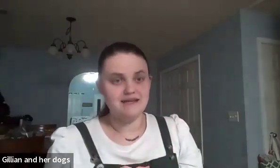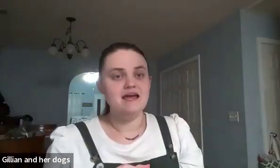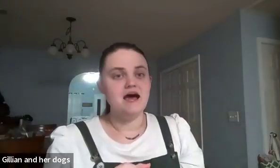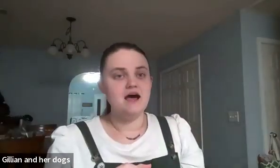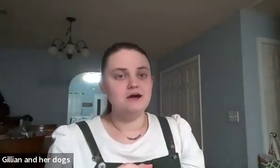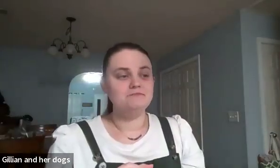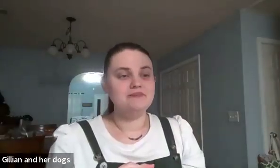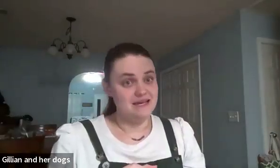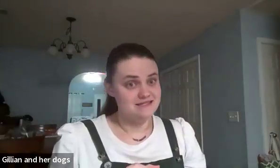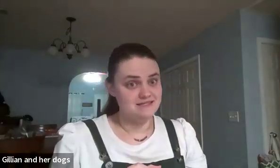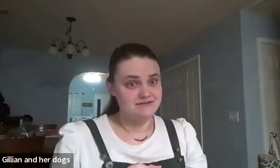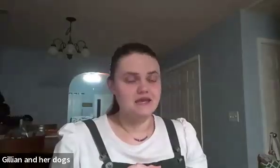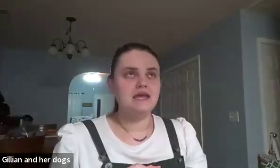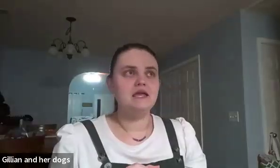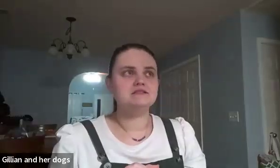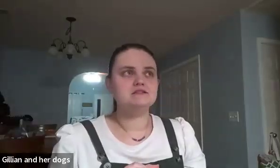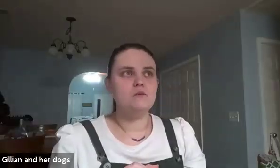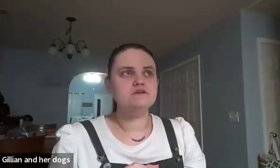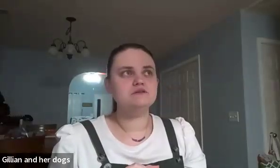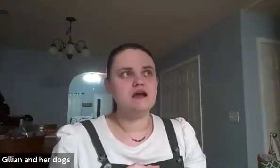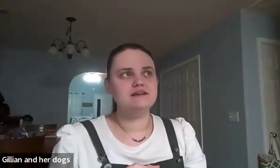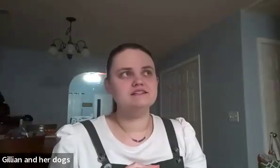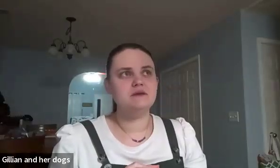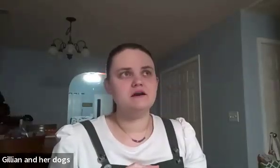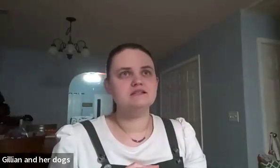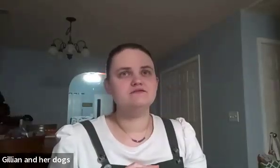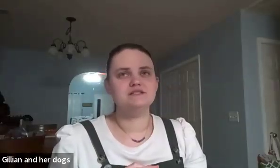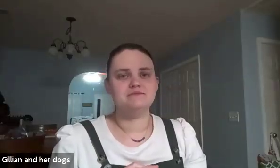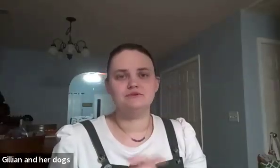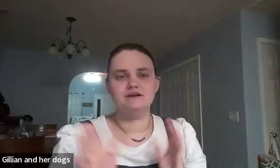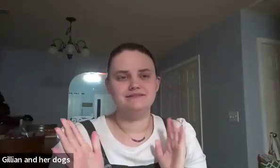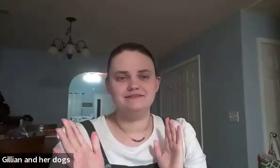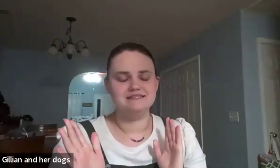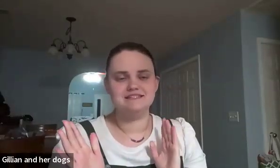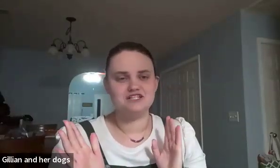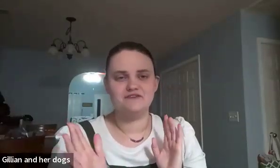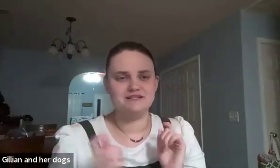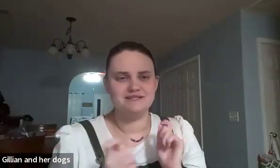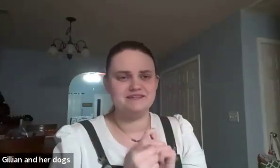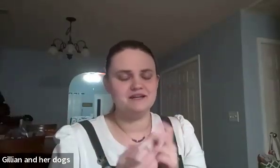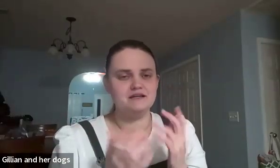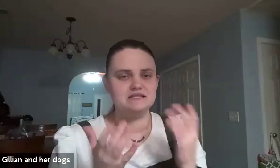hand. Yes, it's almost the way I like to compare it is, for example, and this is such a very specific